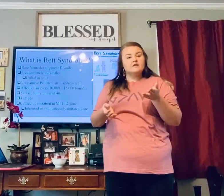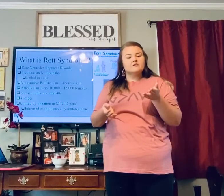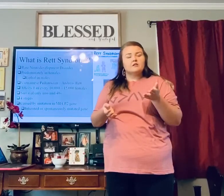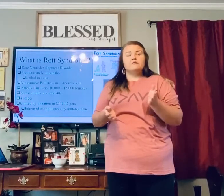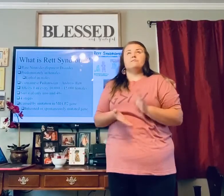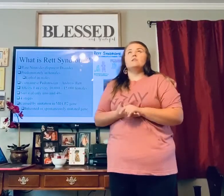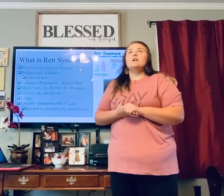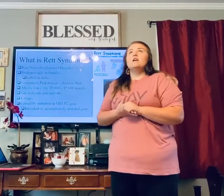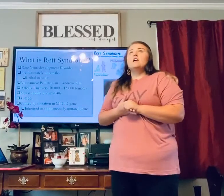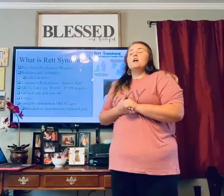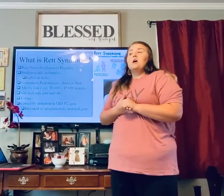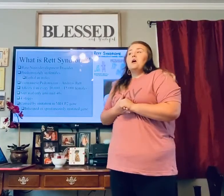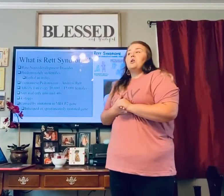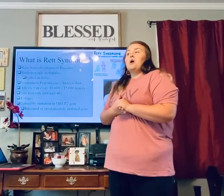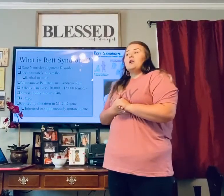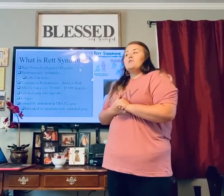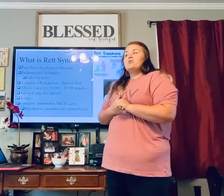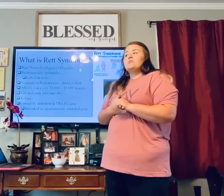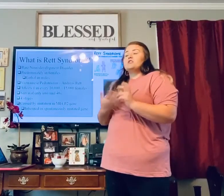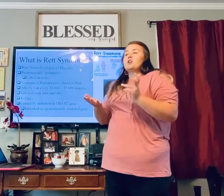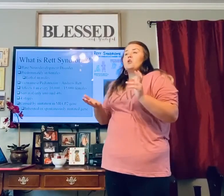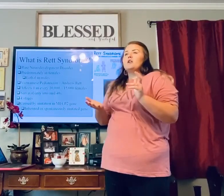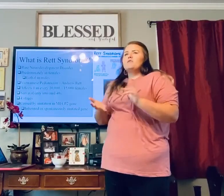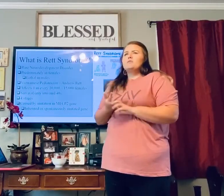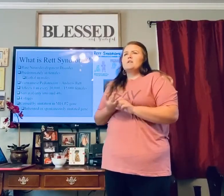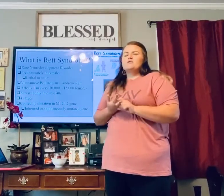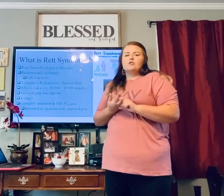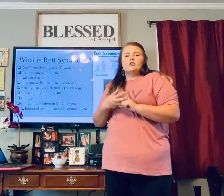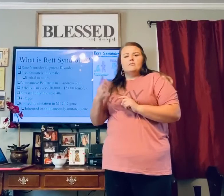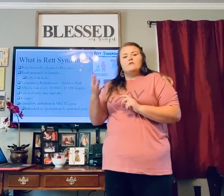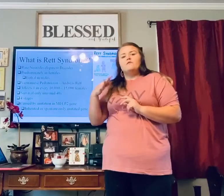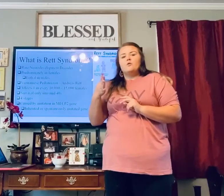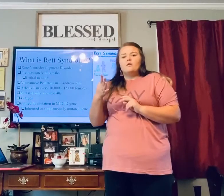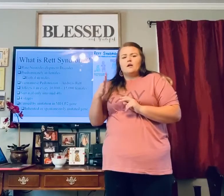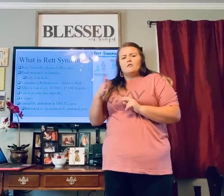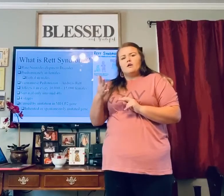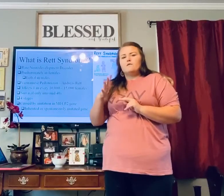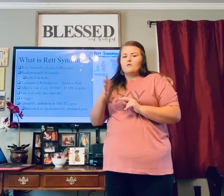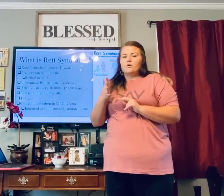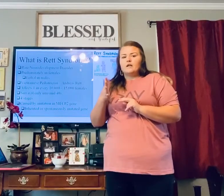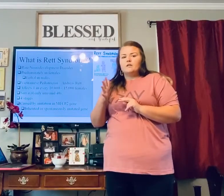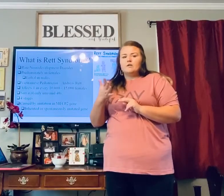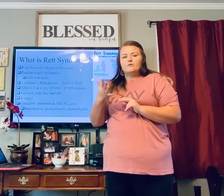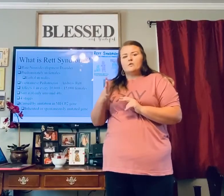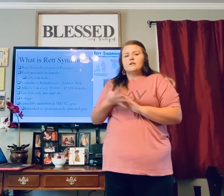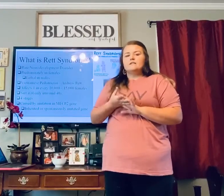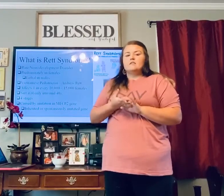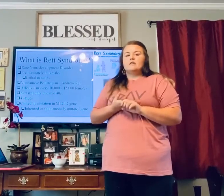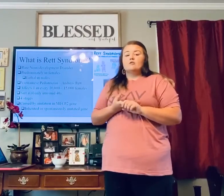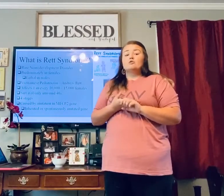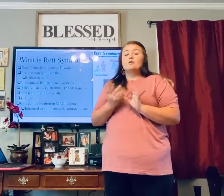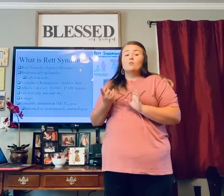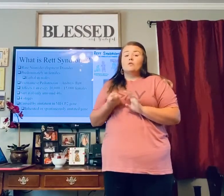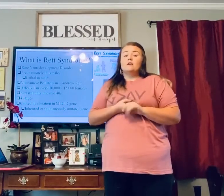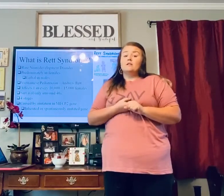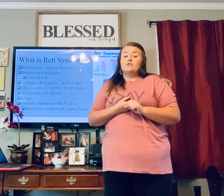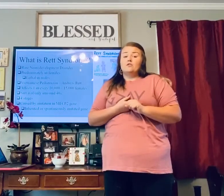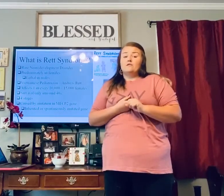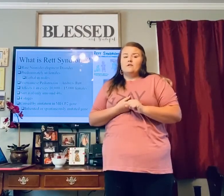this. A lot of them live to their around 40, mid 40s, and then there was only one that lived to their